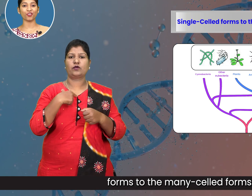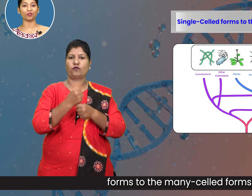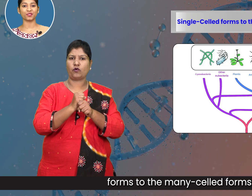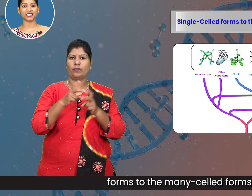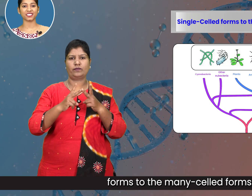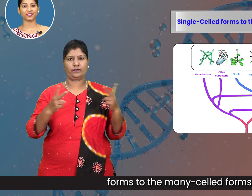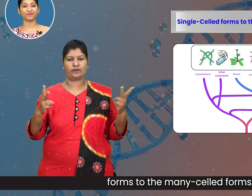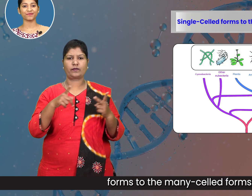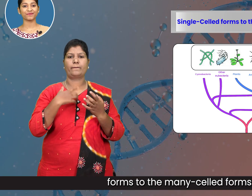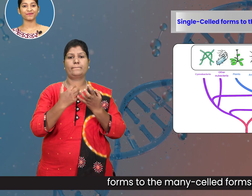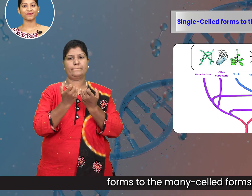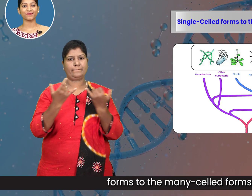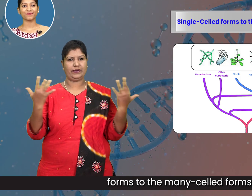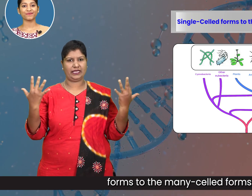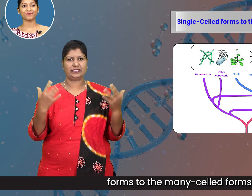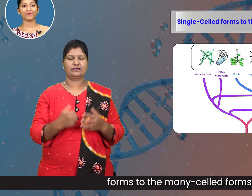many-celled forms.